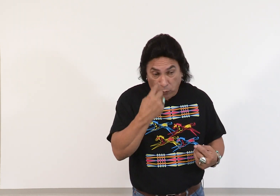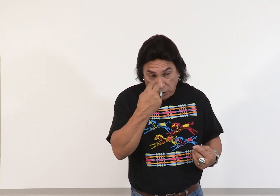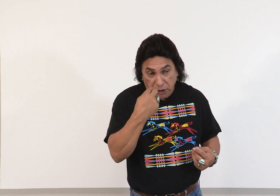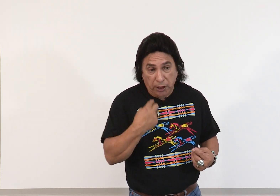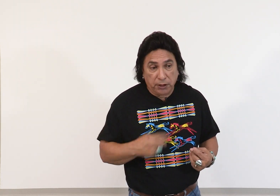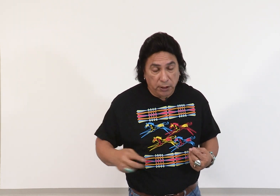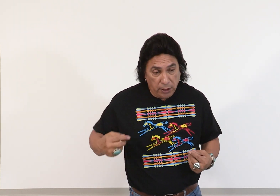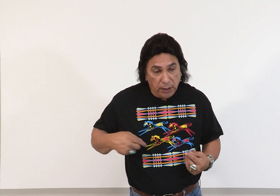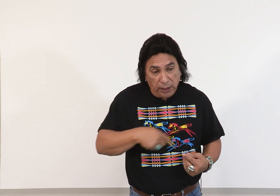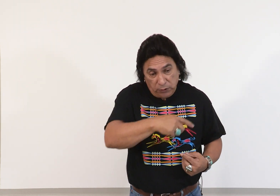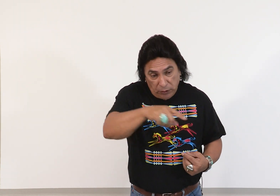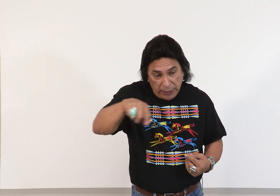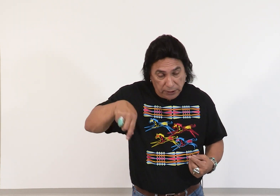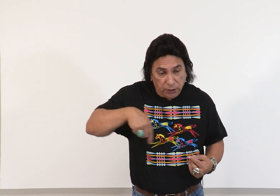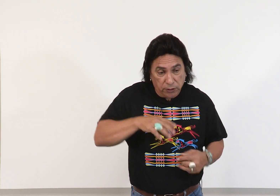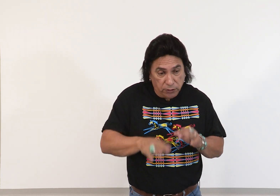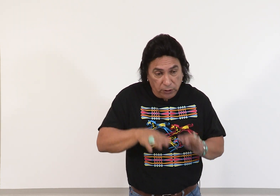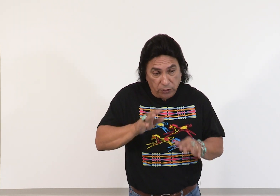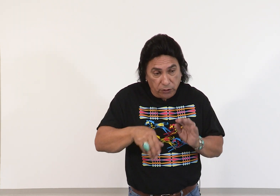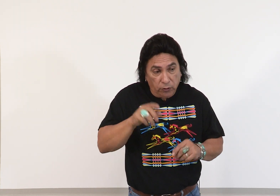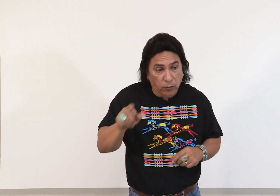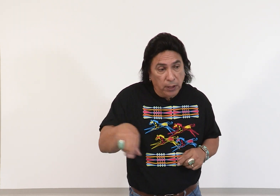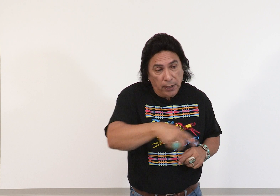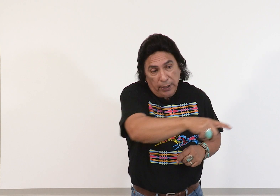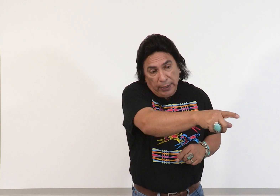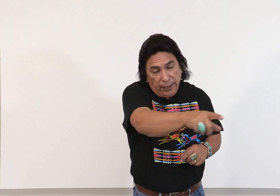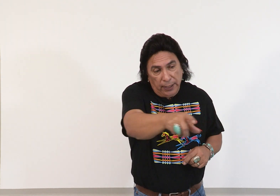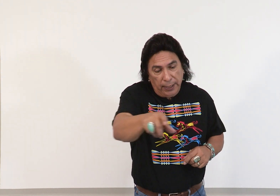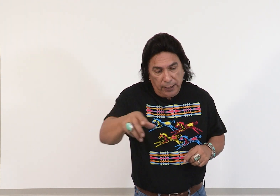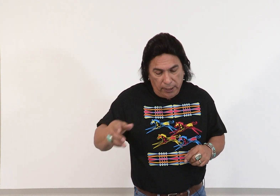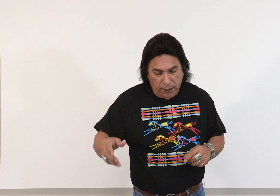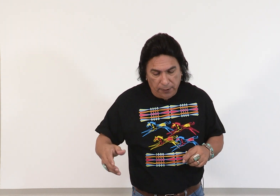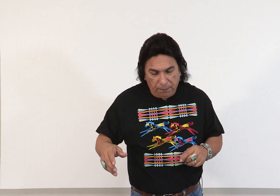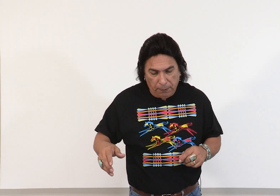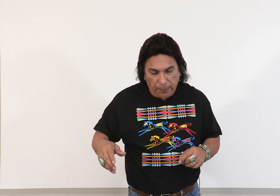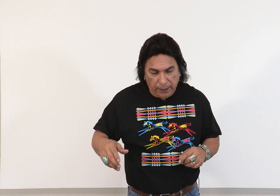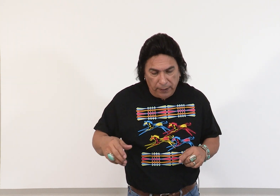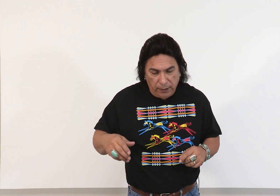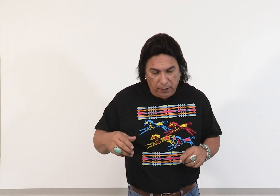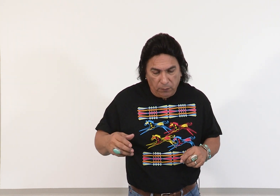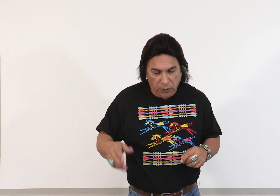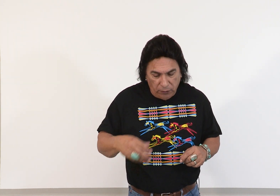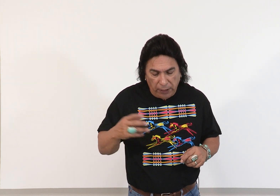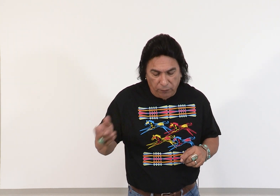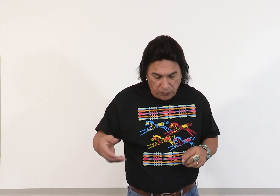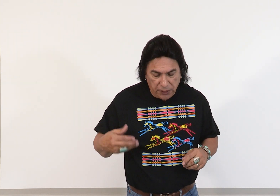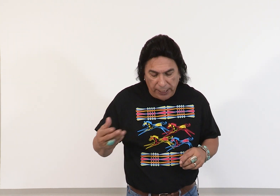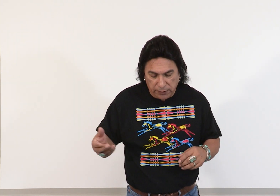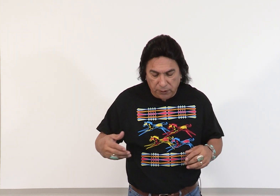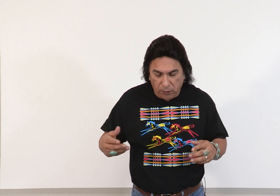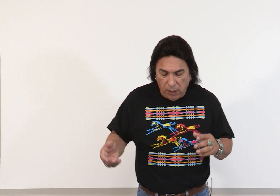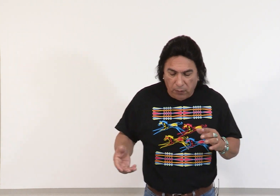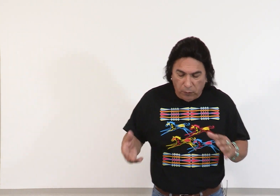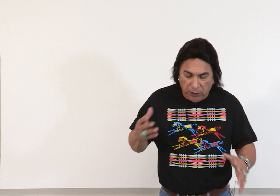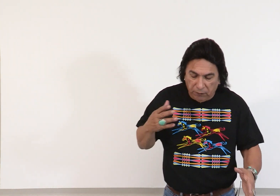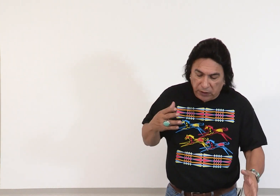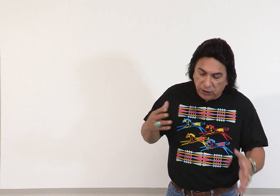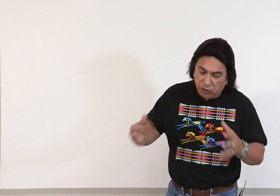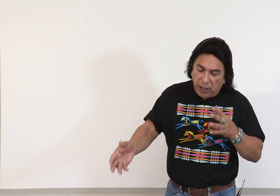watch us as we dance in a circle, and then we'll do that first dance. So we even can describe